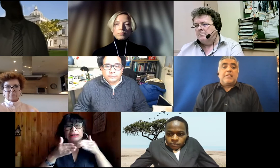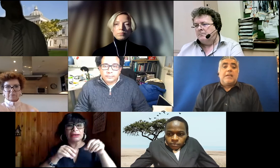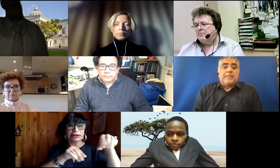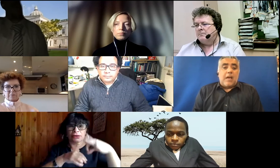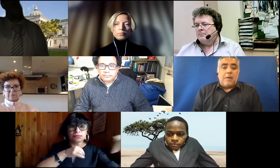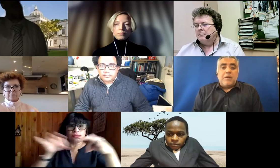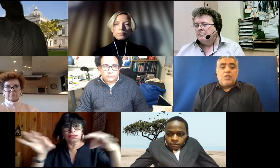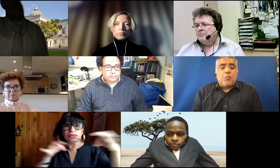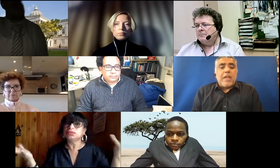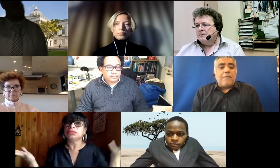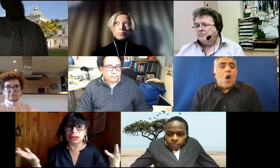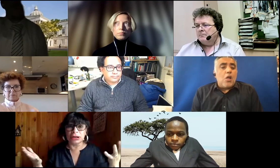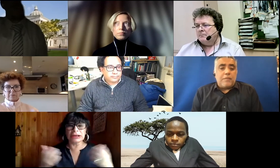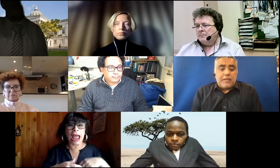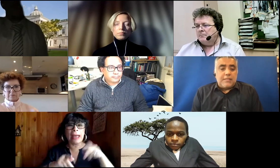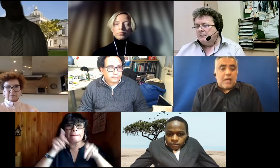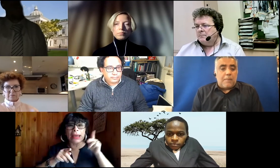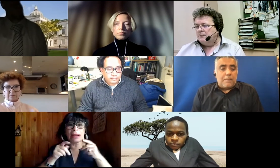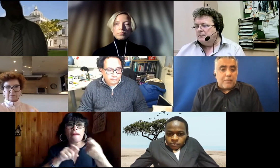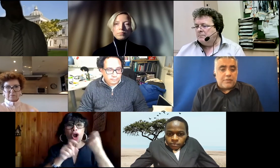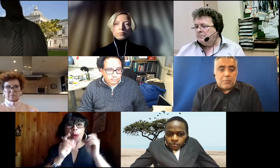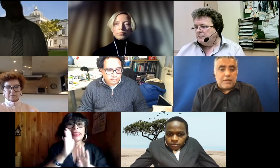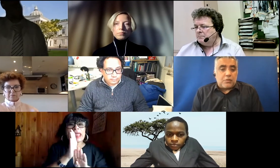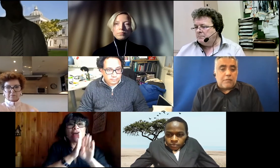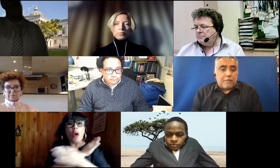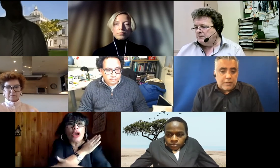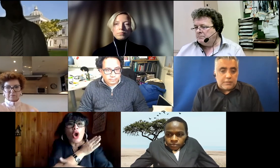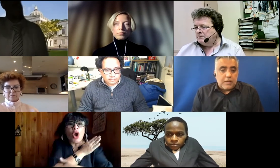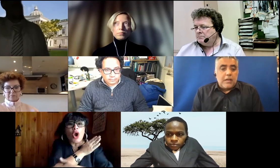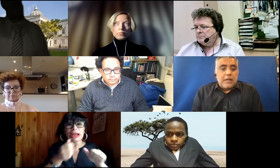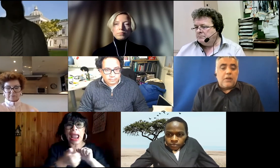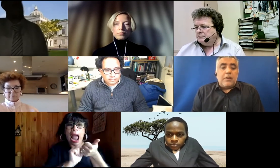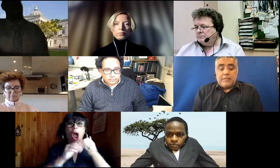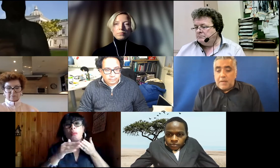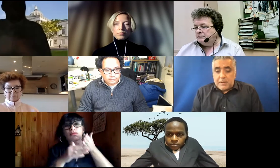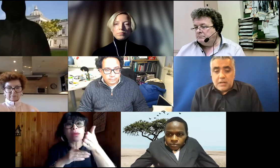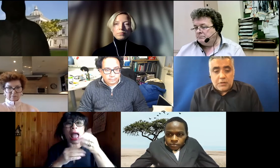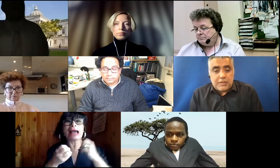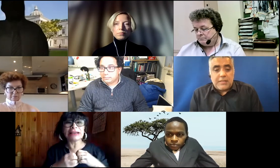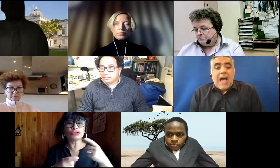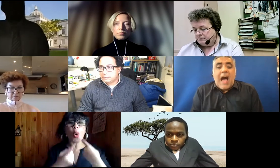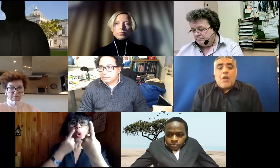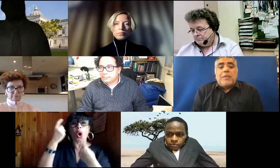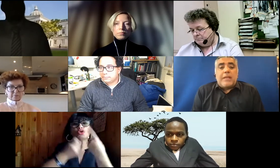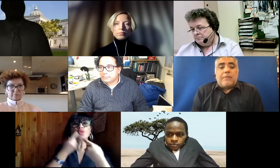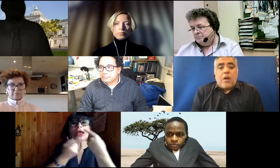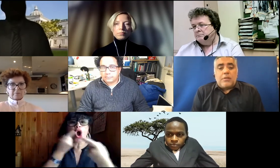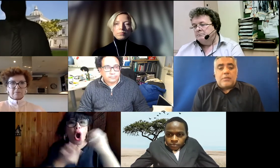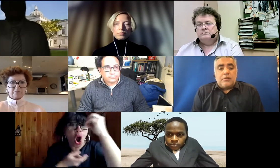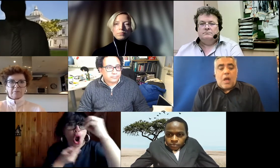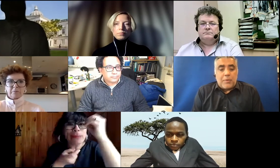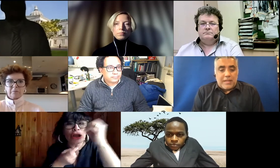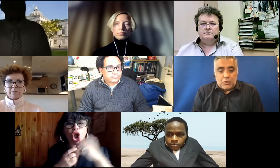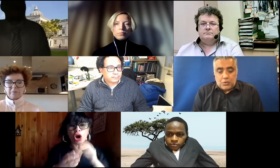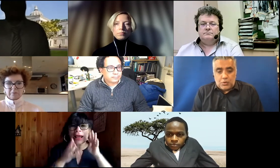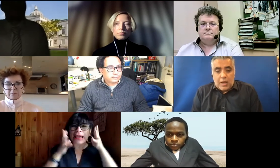internet. So we have all of these barriers that we need to confront in our developing countries. How do we get across?